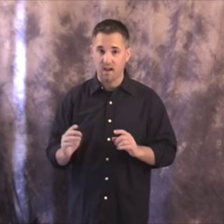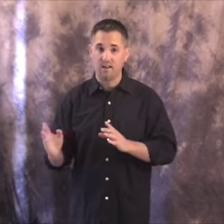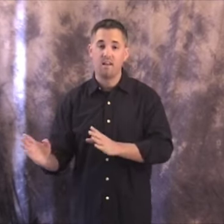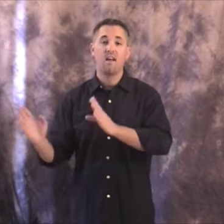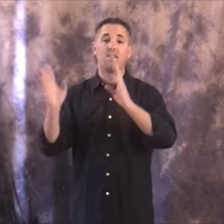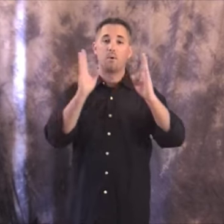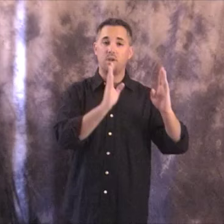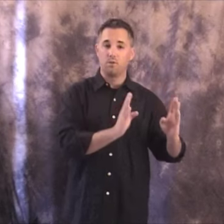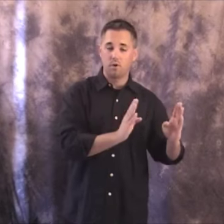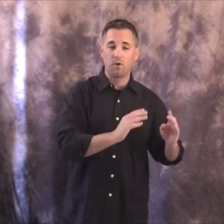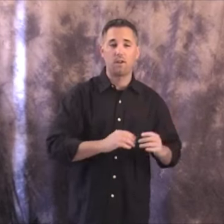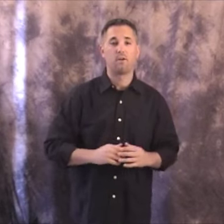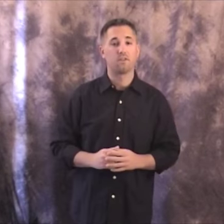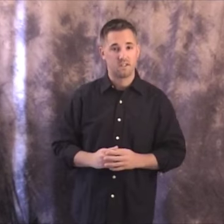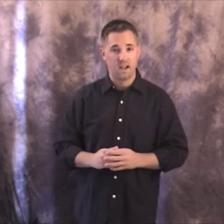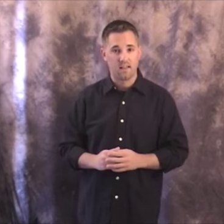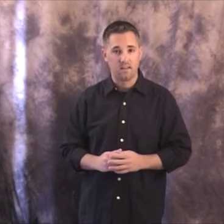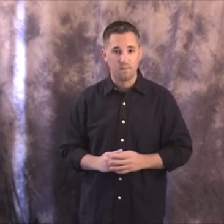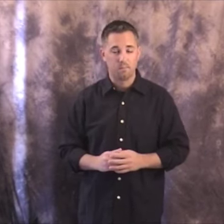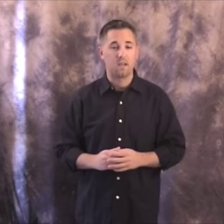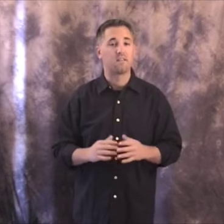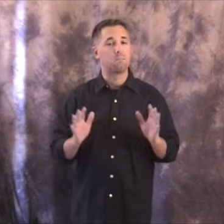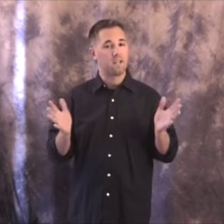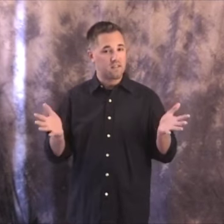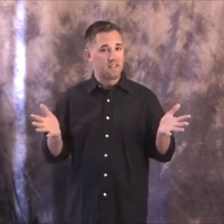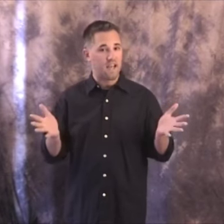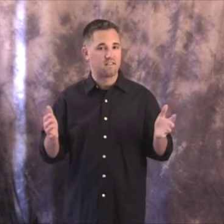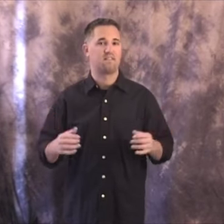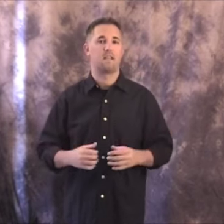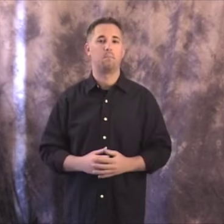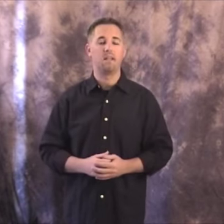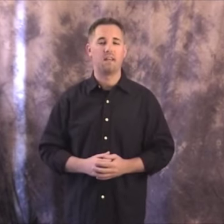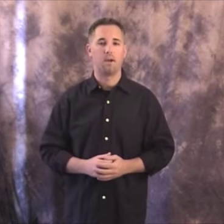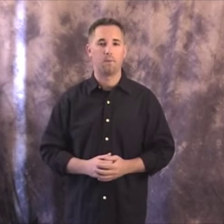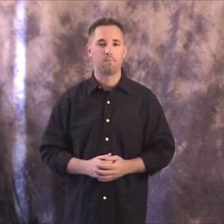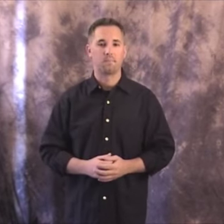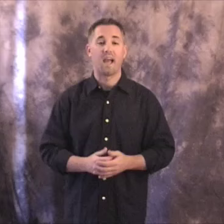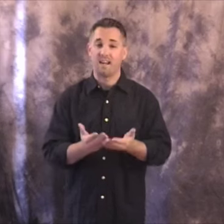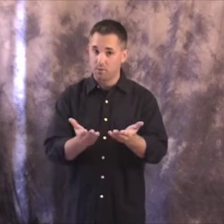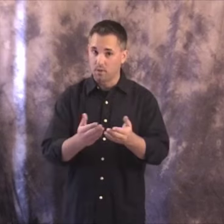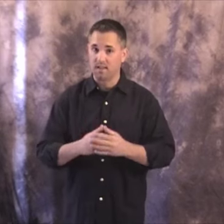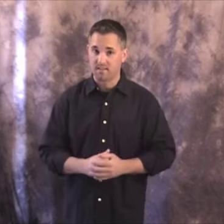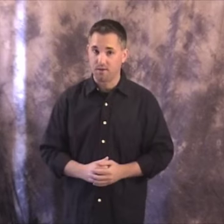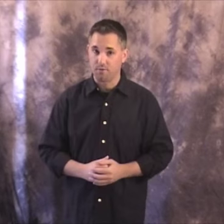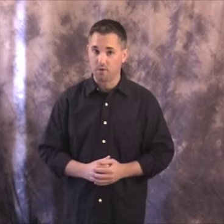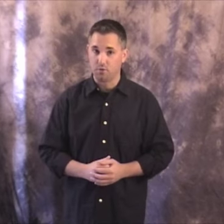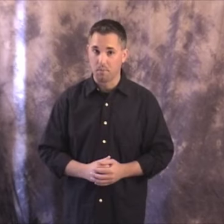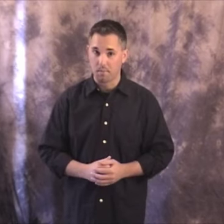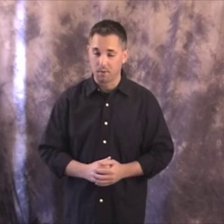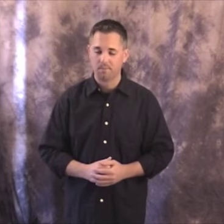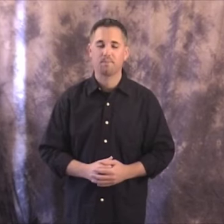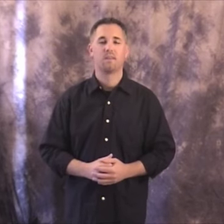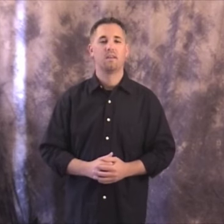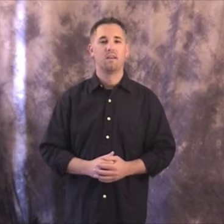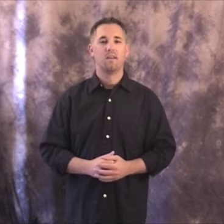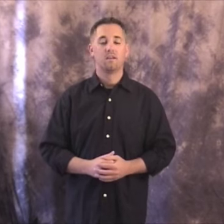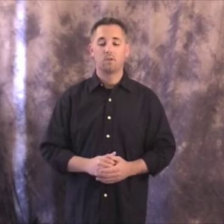sign that we used earlier for silent, because it basically has the same meaning here. And it's one less thing for you to remember. So